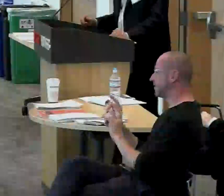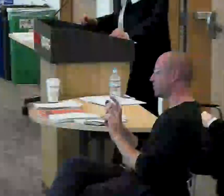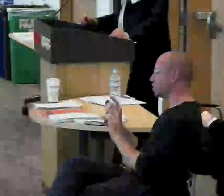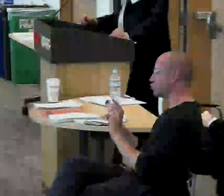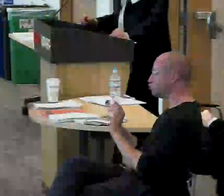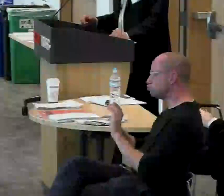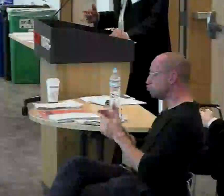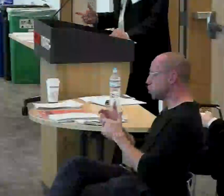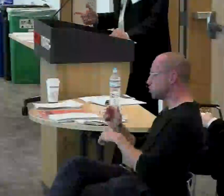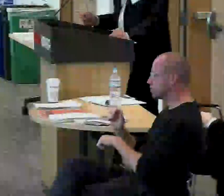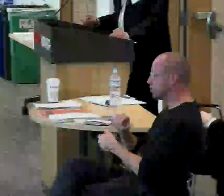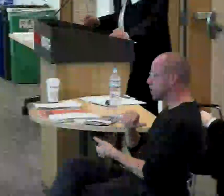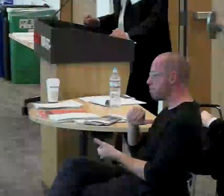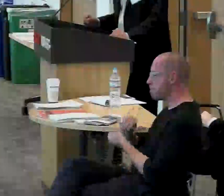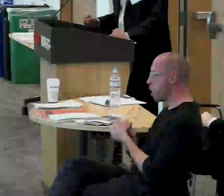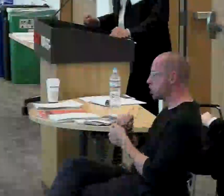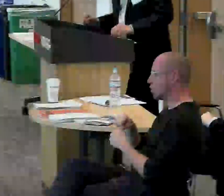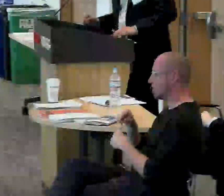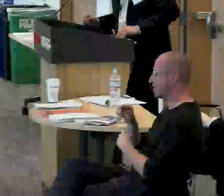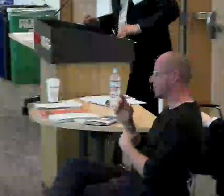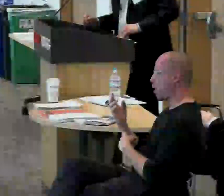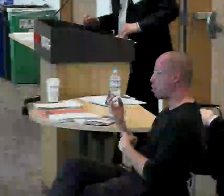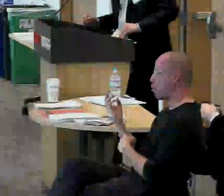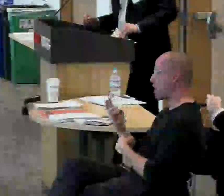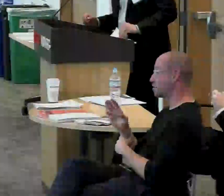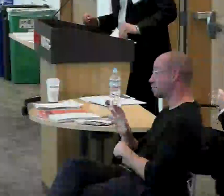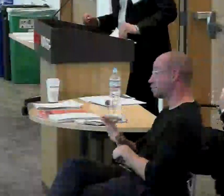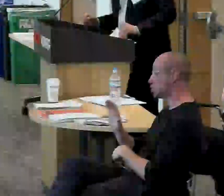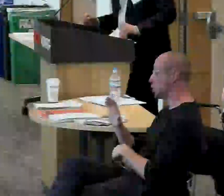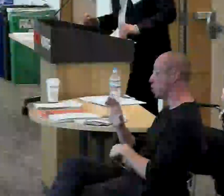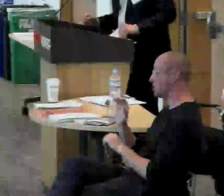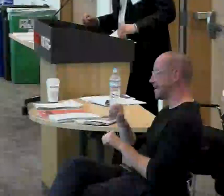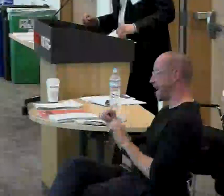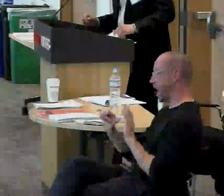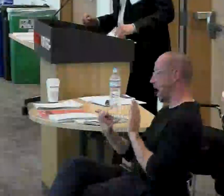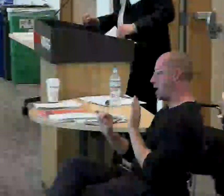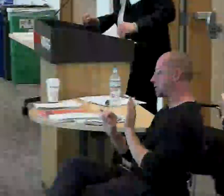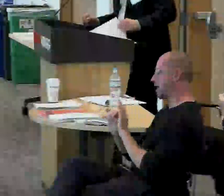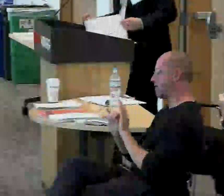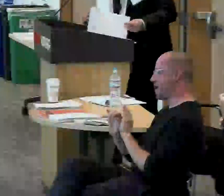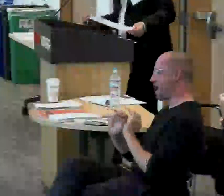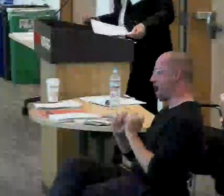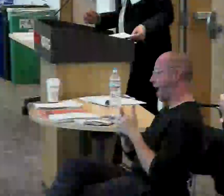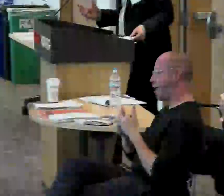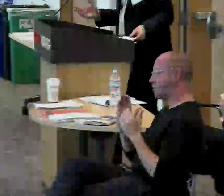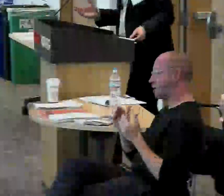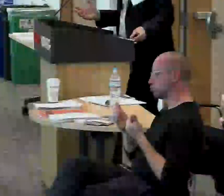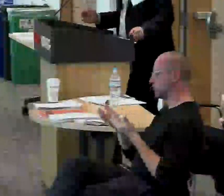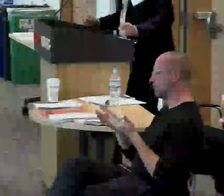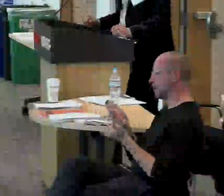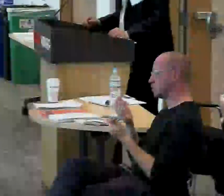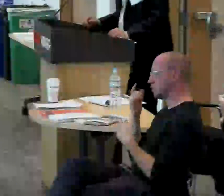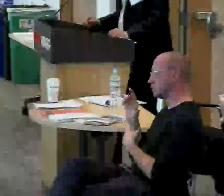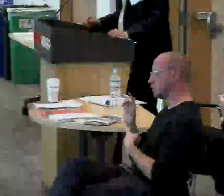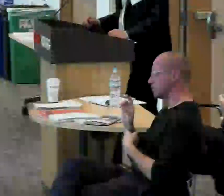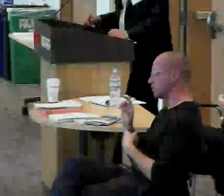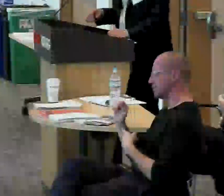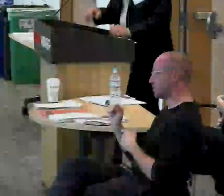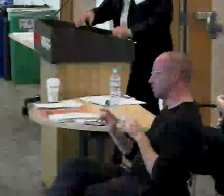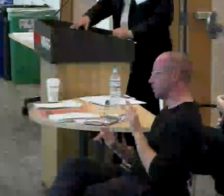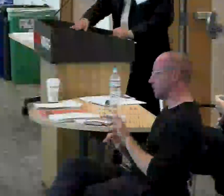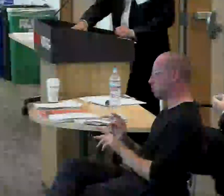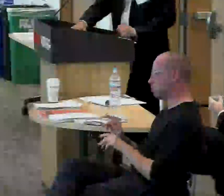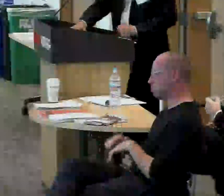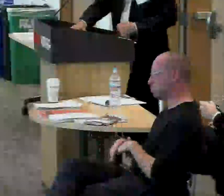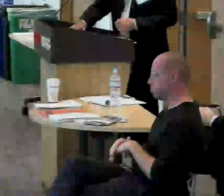and programs that can support people with disabilities, and integrating them nationally with with Bank On programs and with